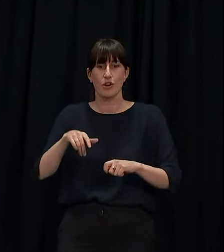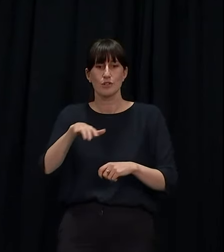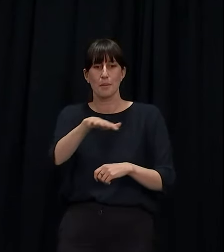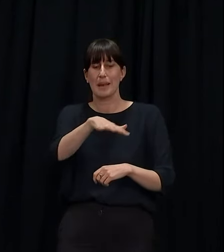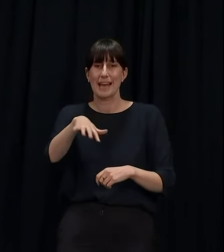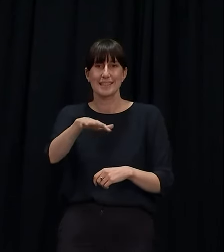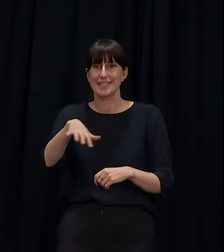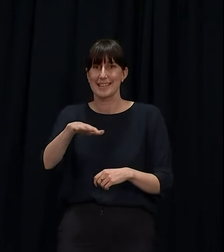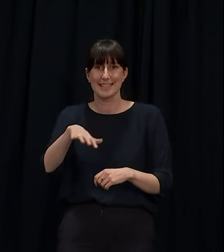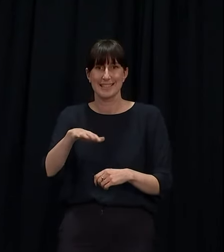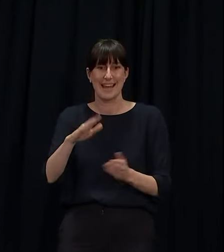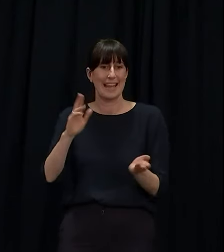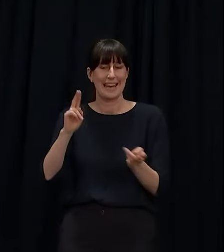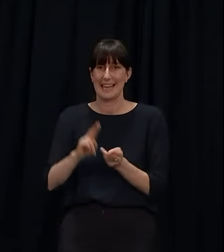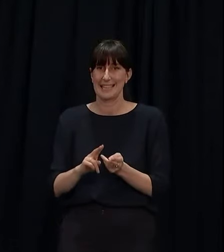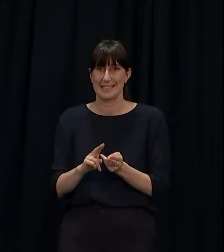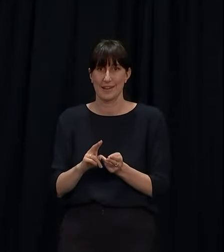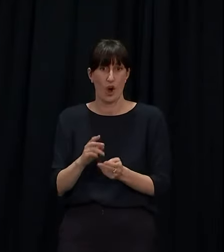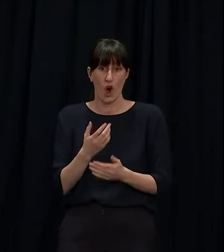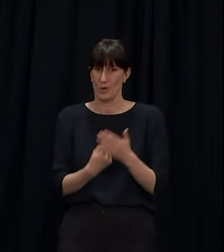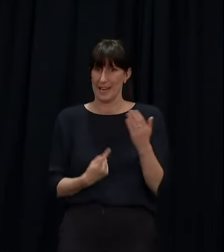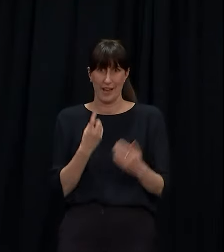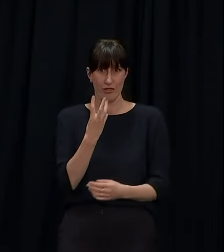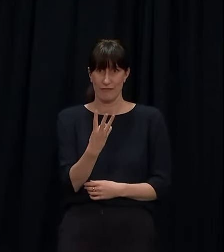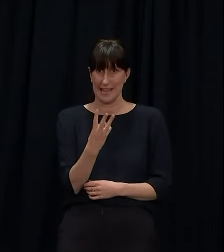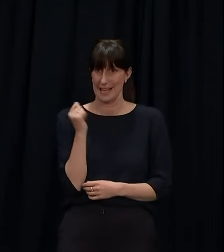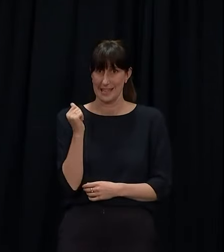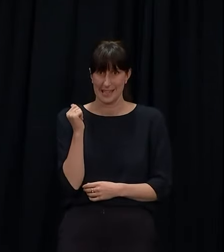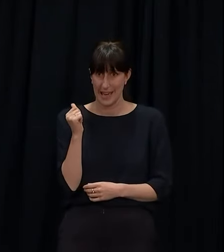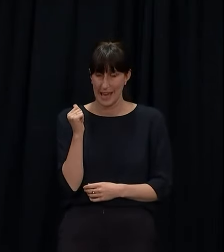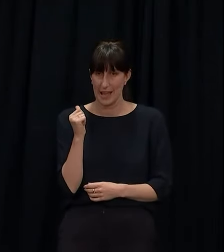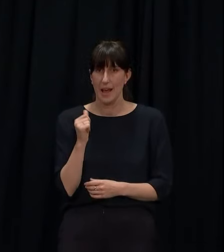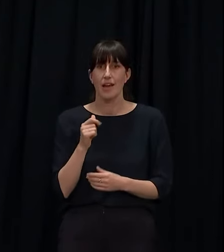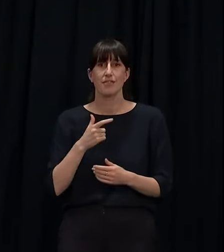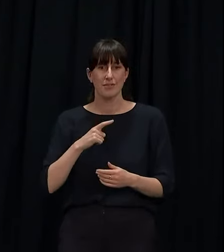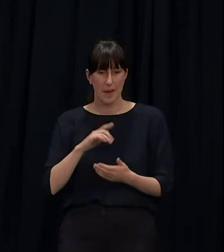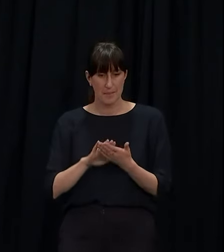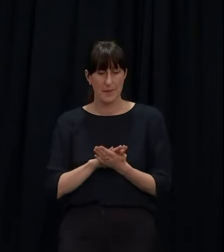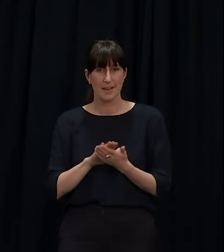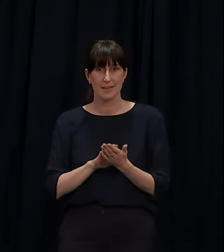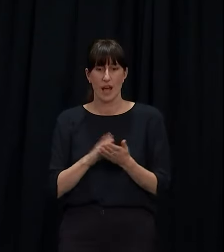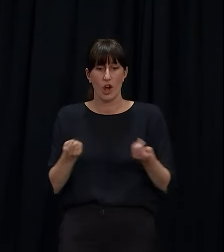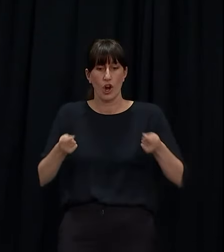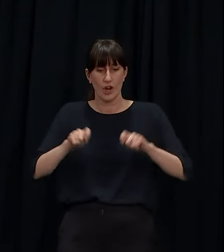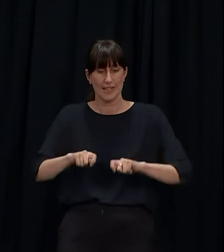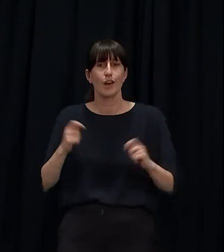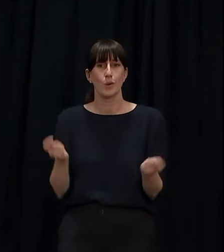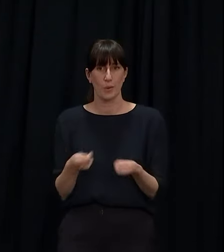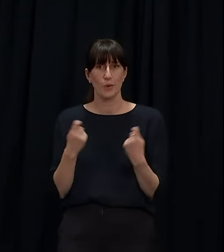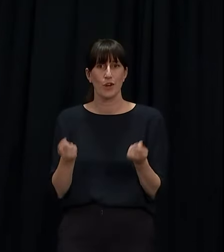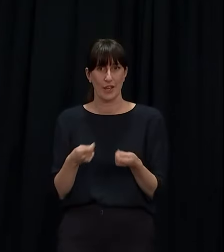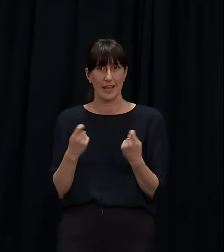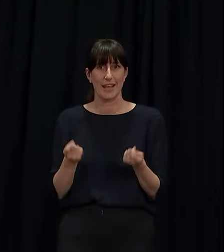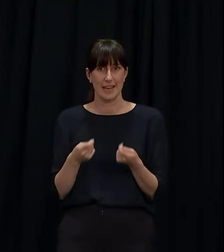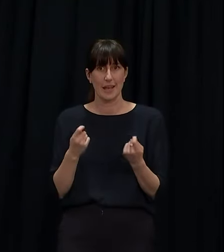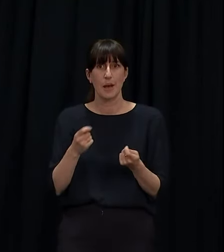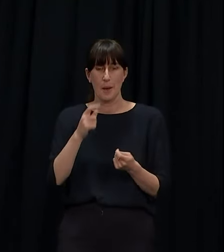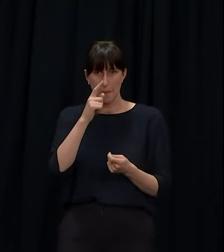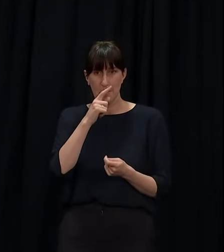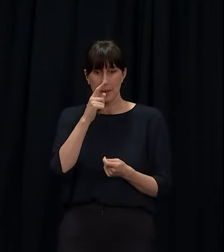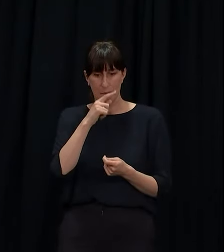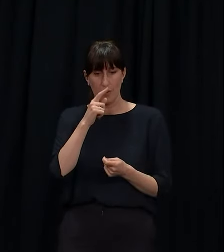really important, that people are following level 4 and that we're beginning to reach people who have become infected since lockdown